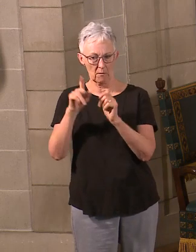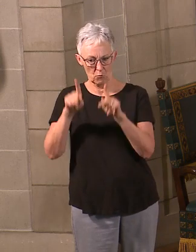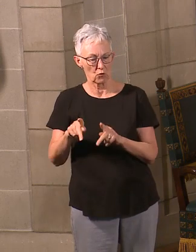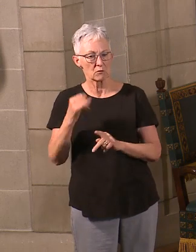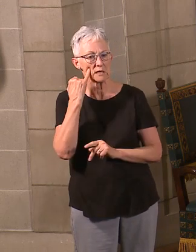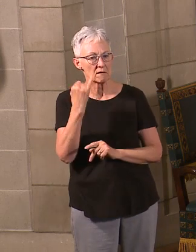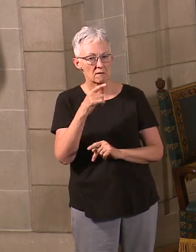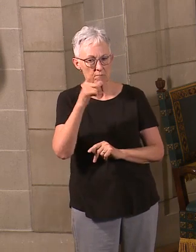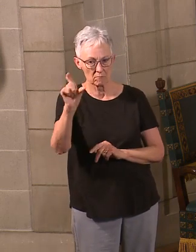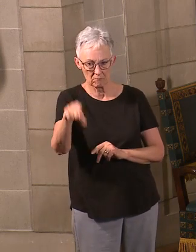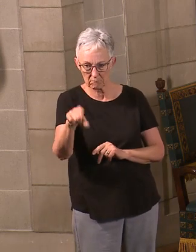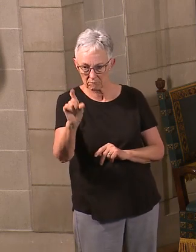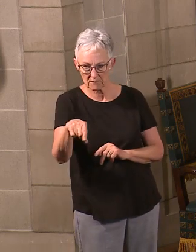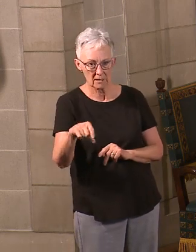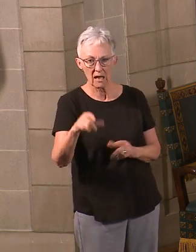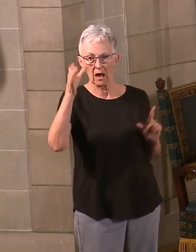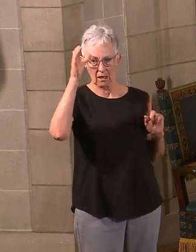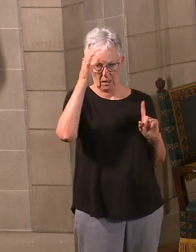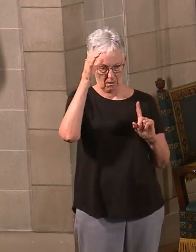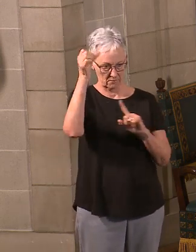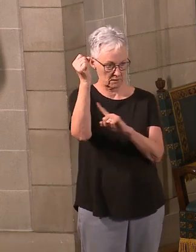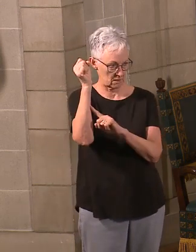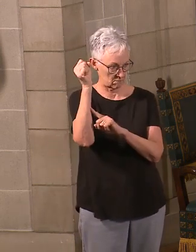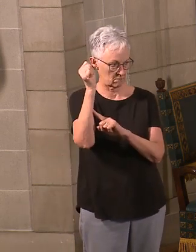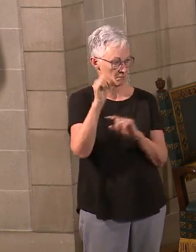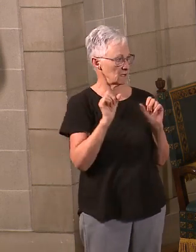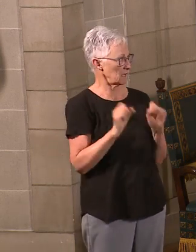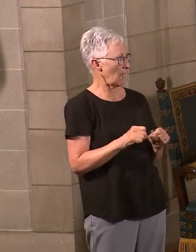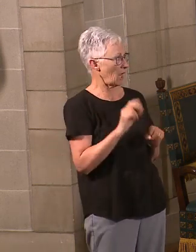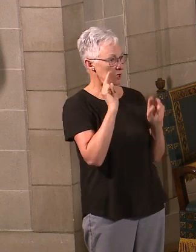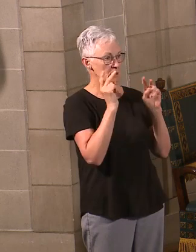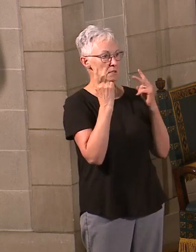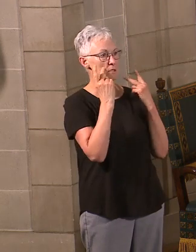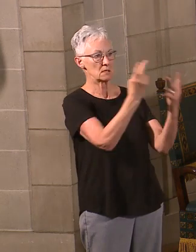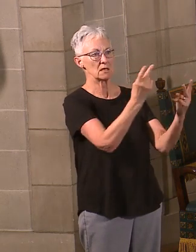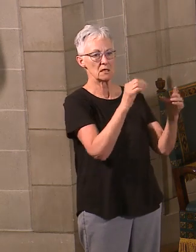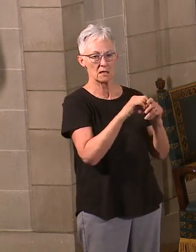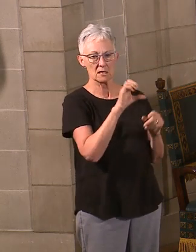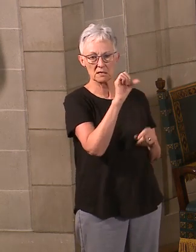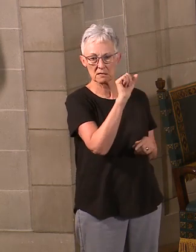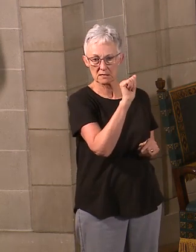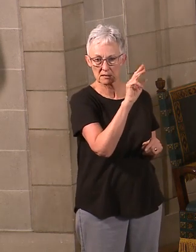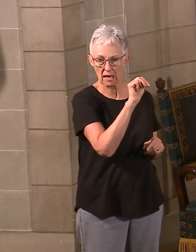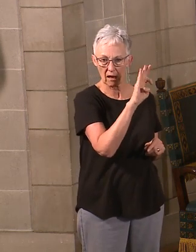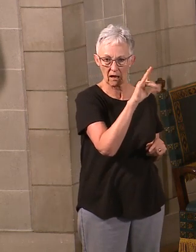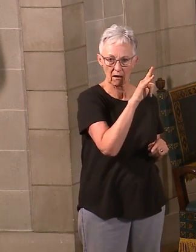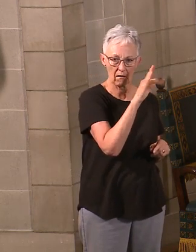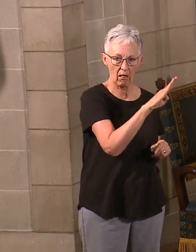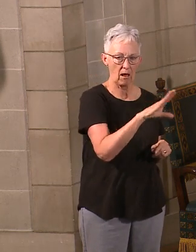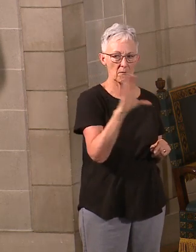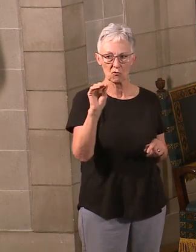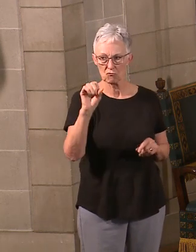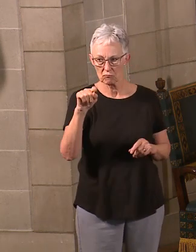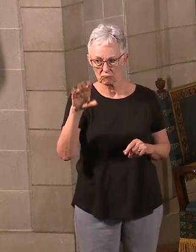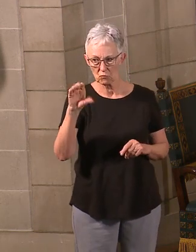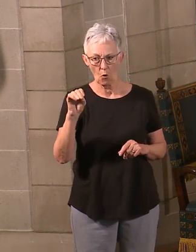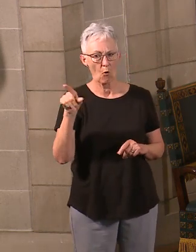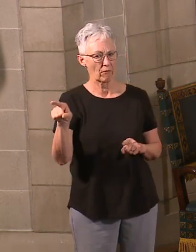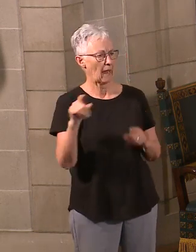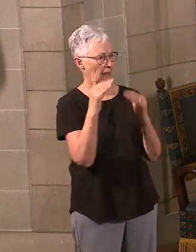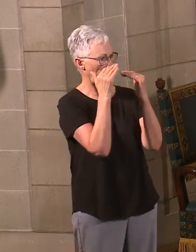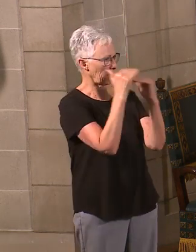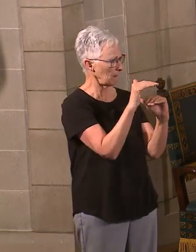common sense steps. And that's what we see. I mean, you can look at it in the big box stores. You can see it in the businesses that are making changes to